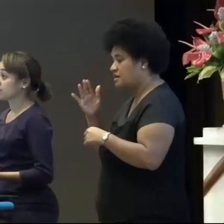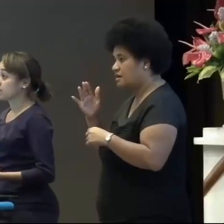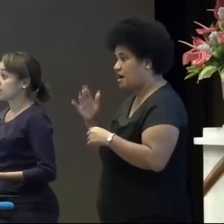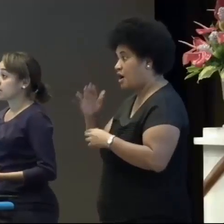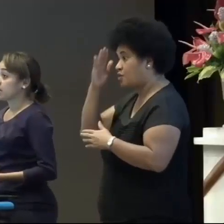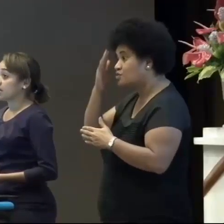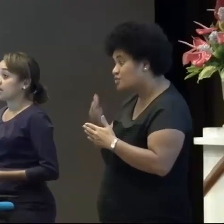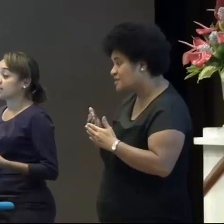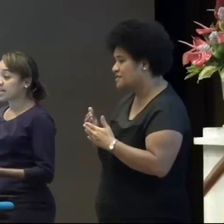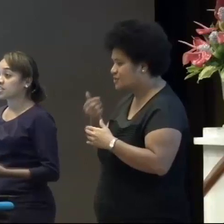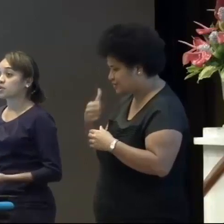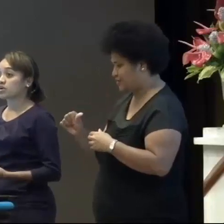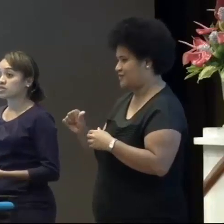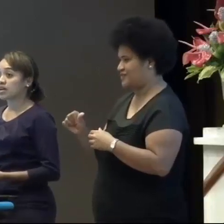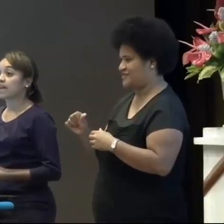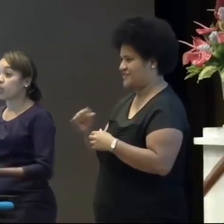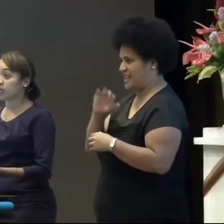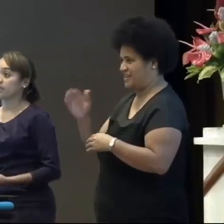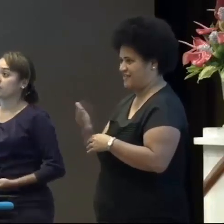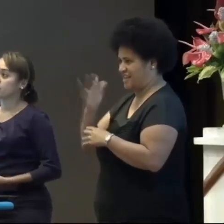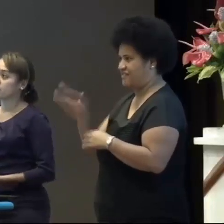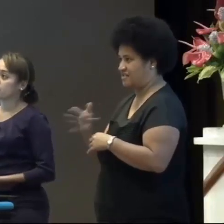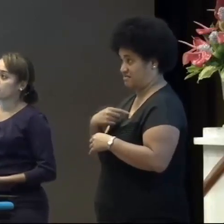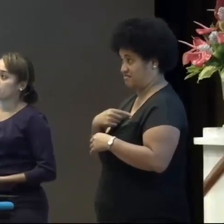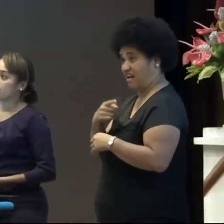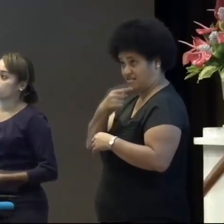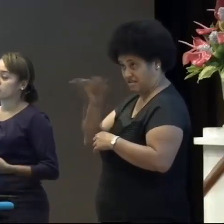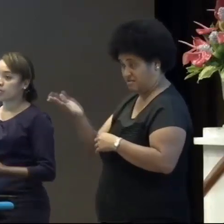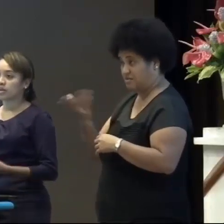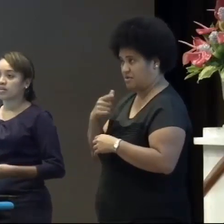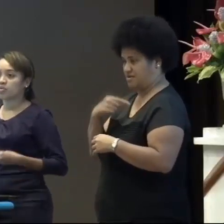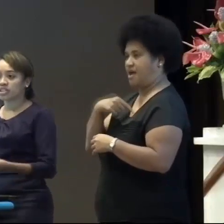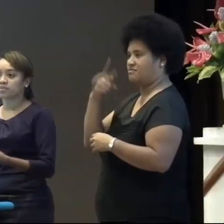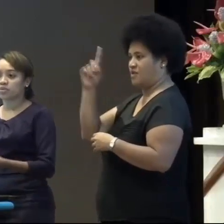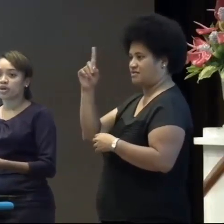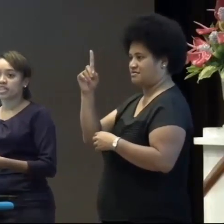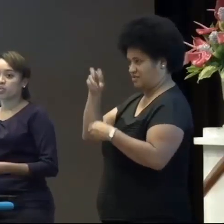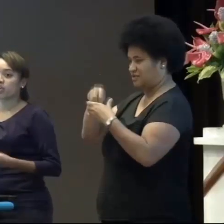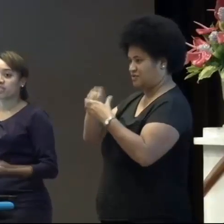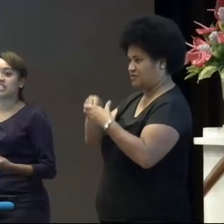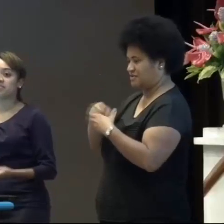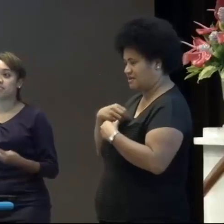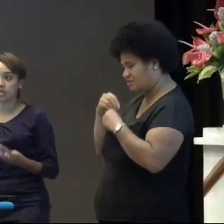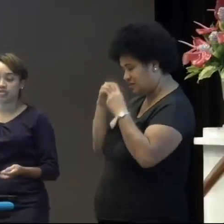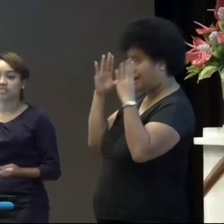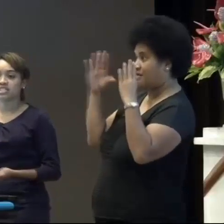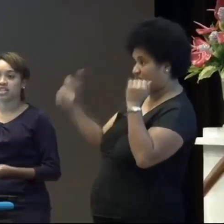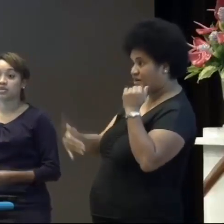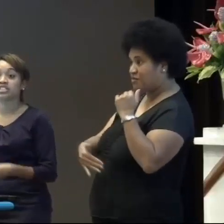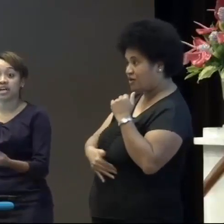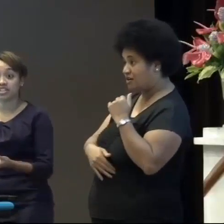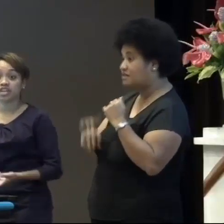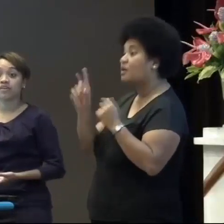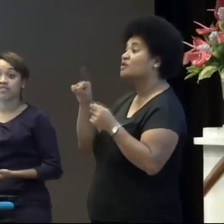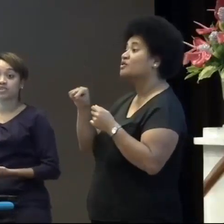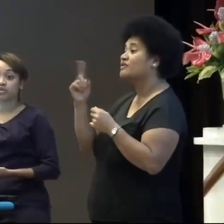lives. And I say this because I am one of them. I'm someone, wake up in the morning, and one of the first things I do